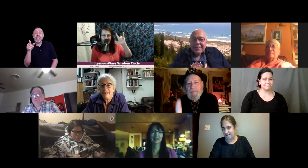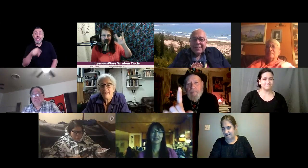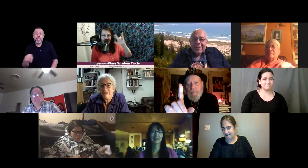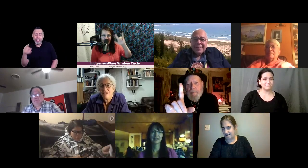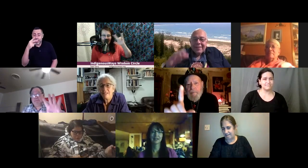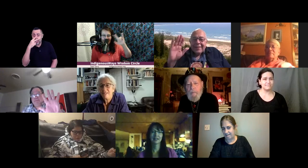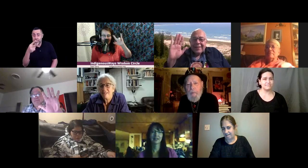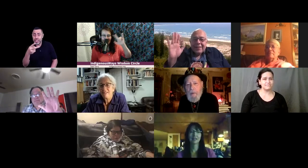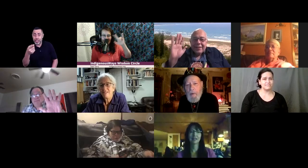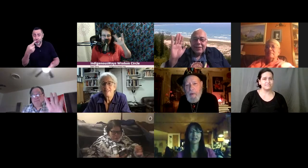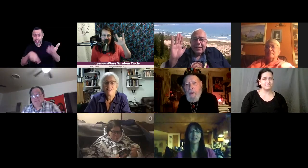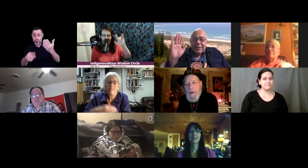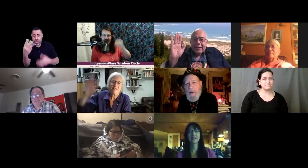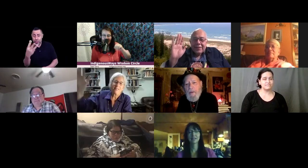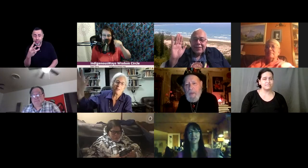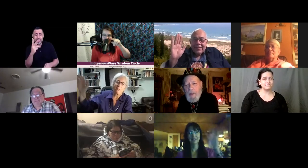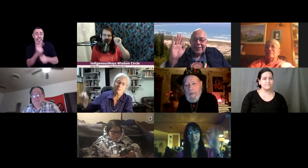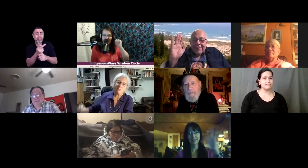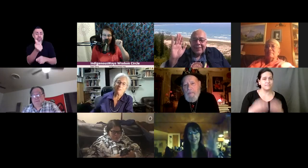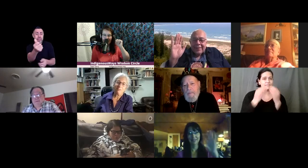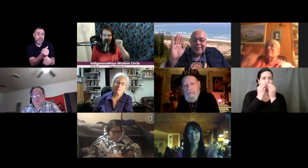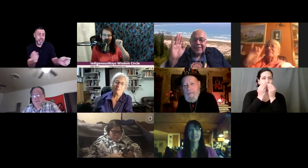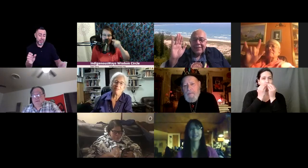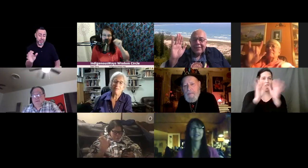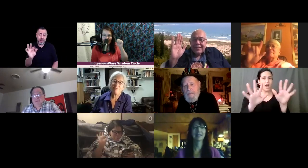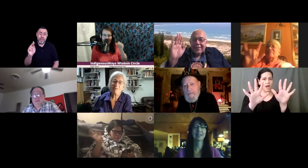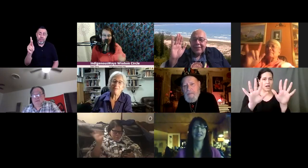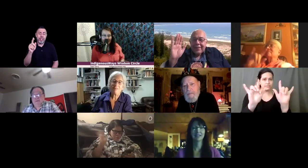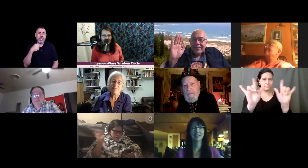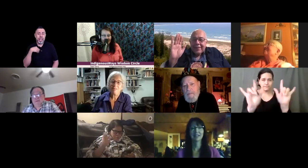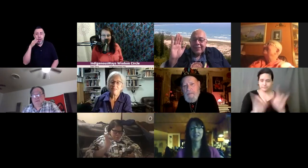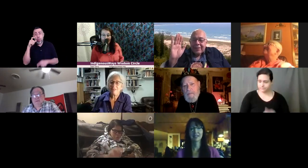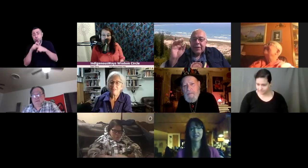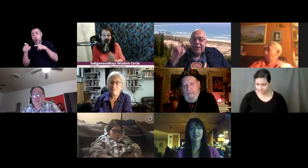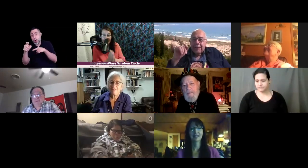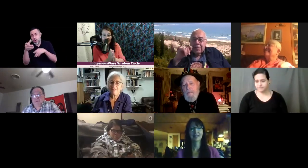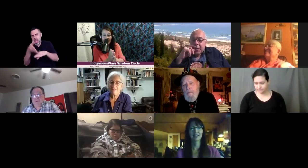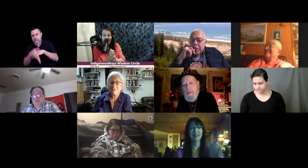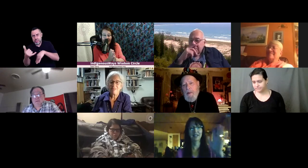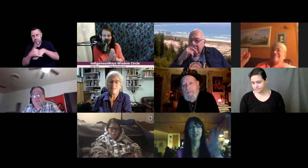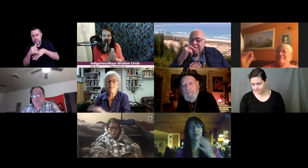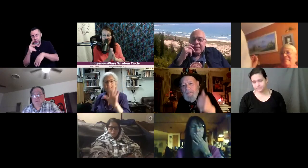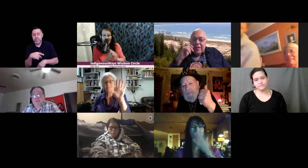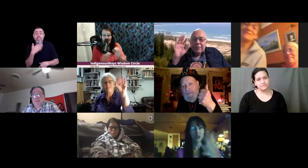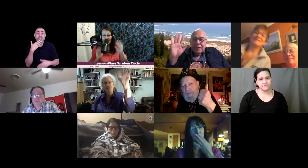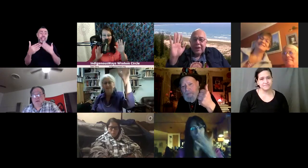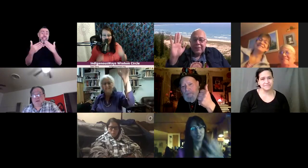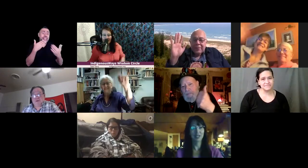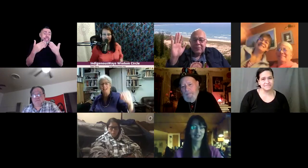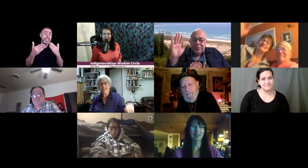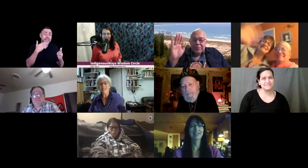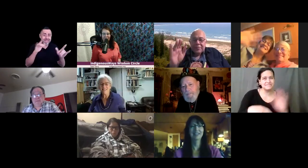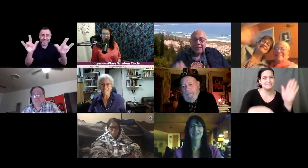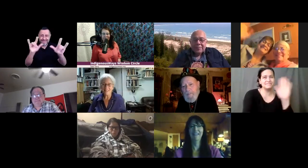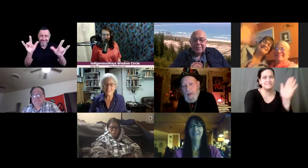see you next Wednesday. Stay safe out there. And Frank, I need to give you a call right after this. Thank you, everybody. Yep. Much love. Thank